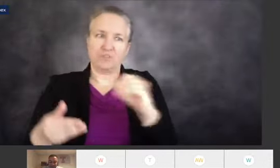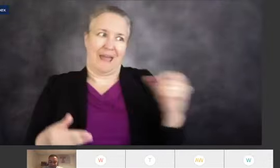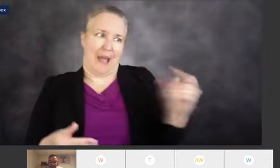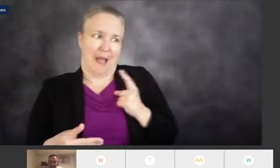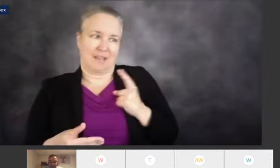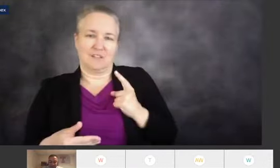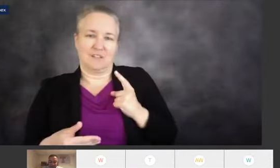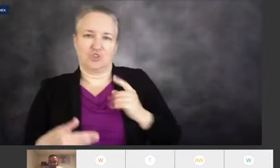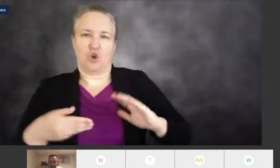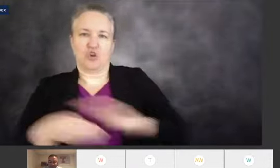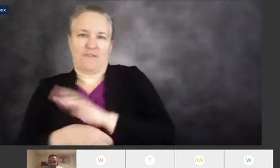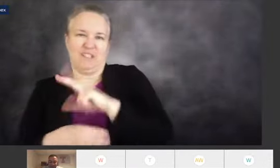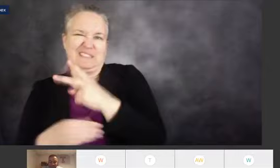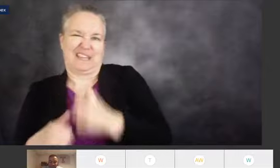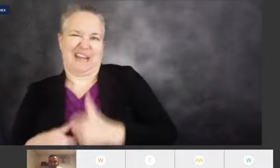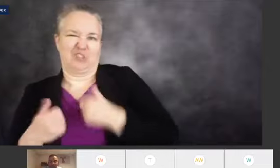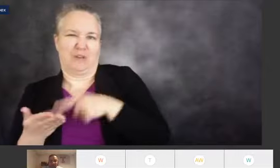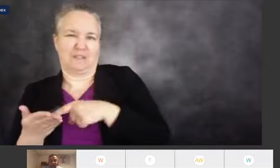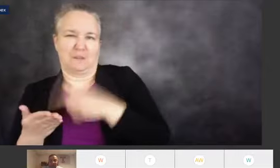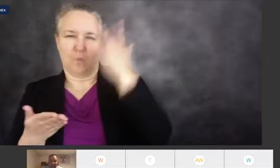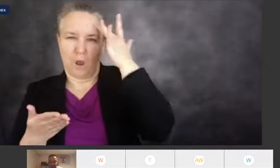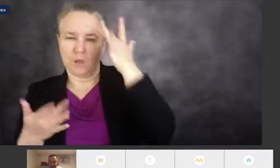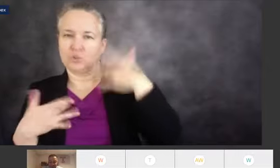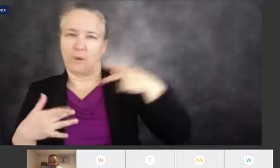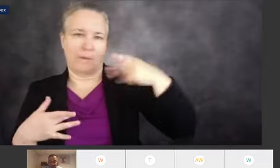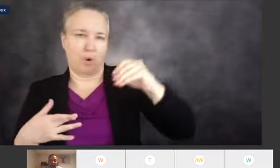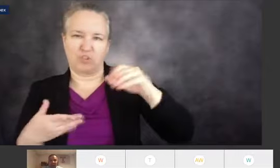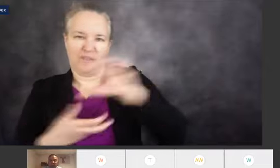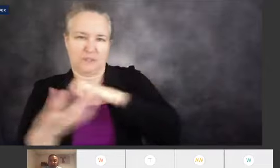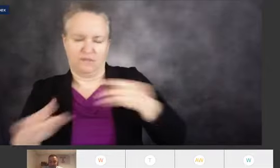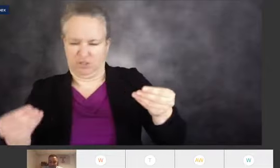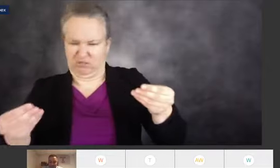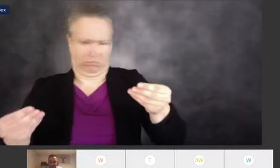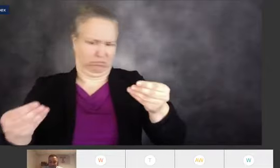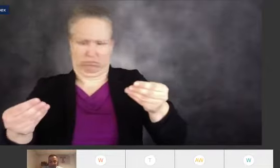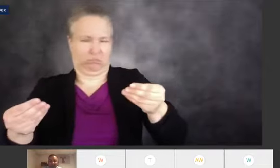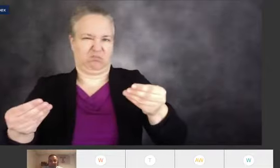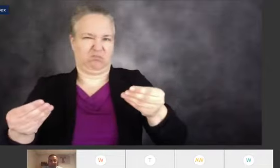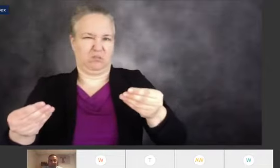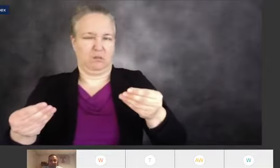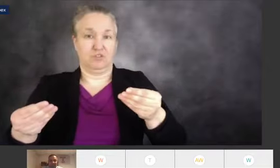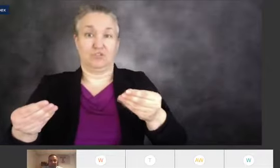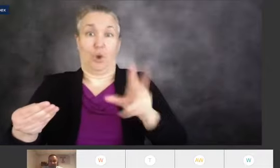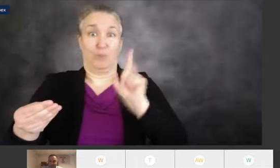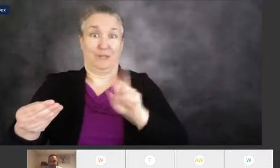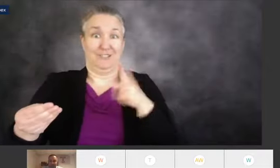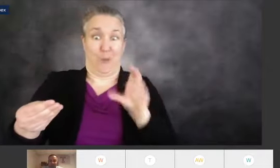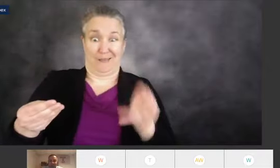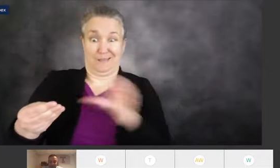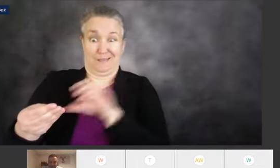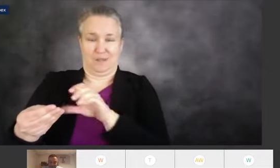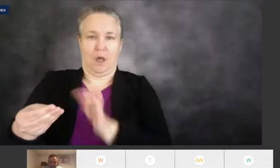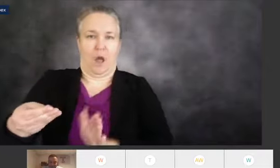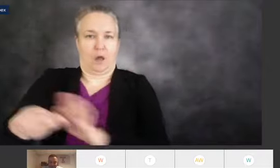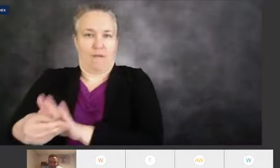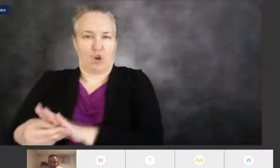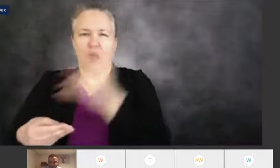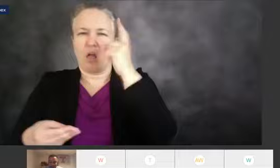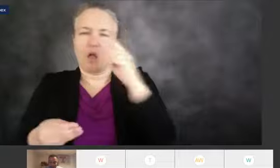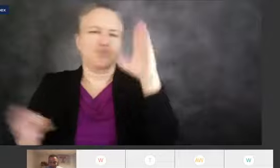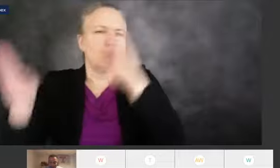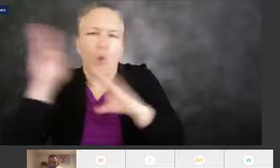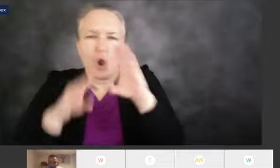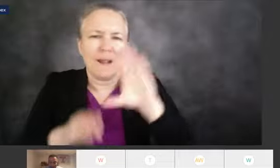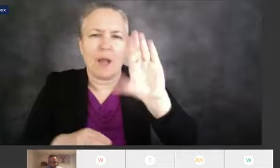cover up the second address as to not confuse postal carriers. So it was covered, but there's no worries. Your ballot